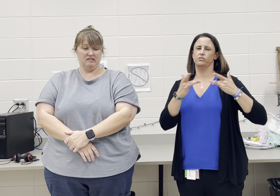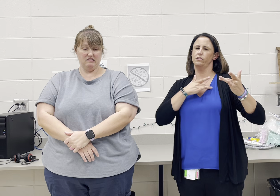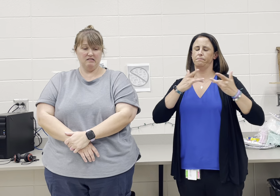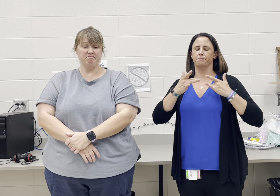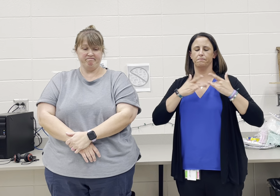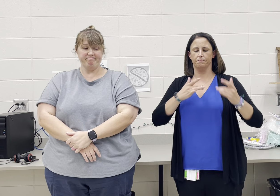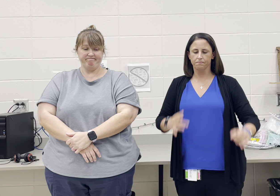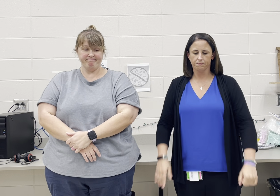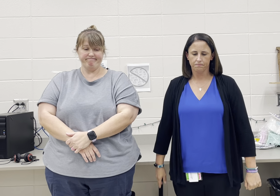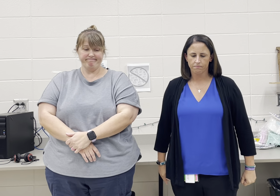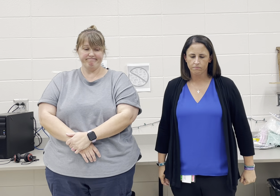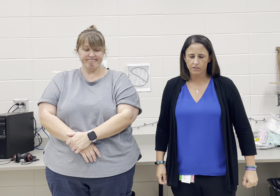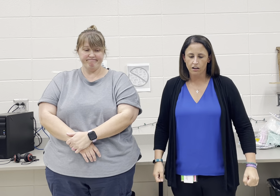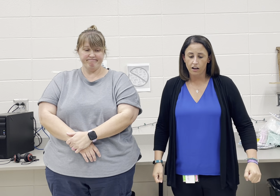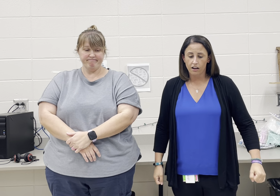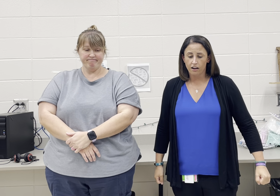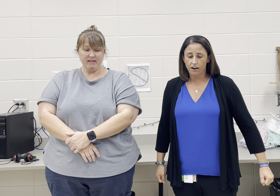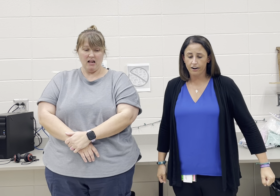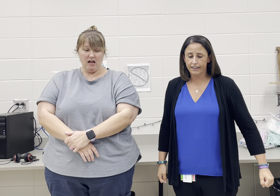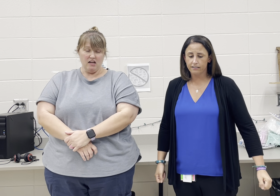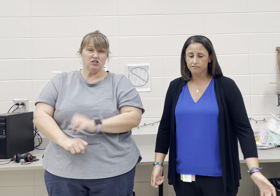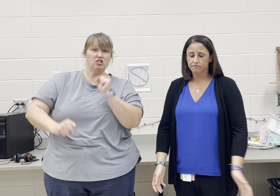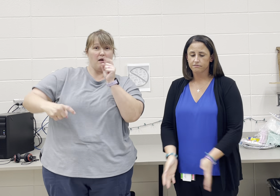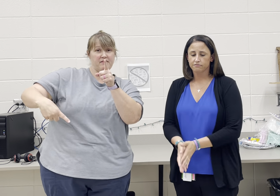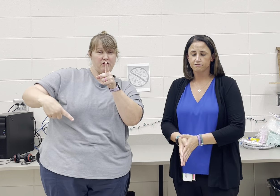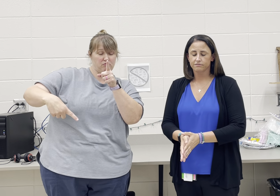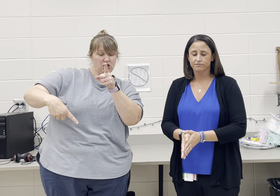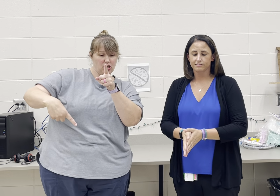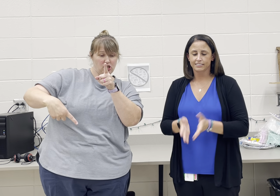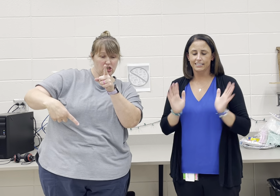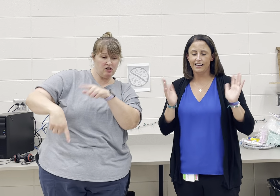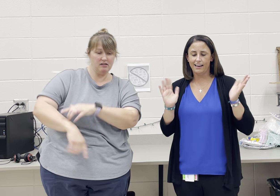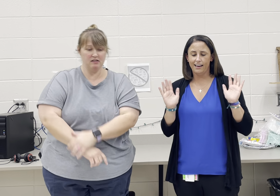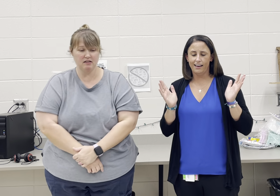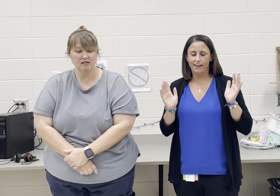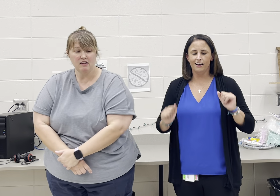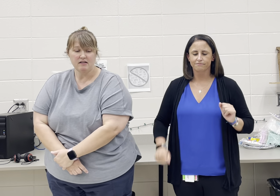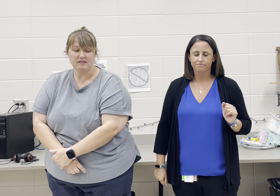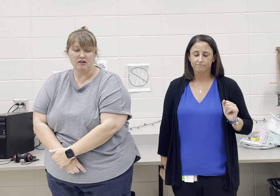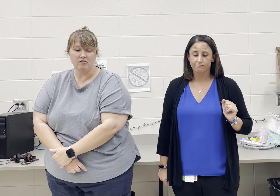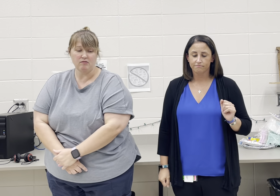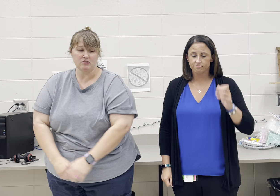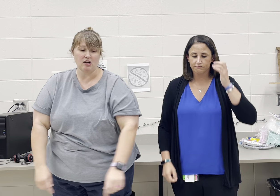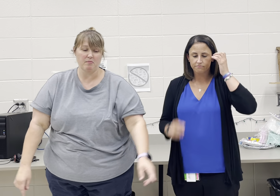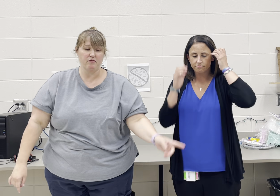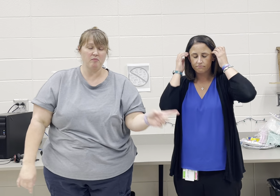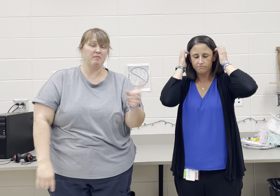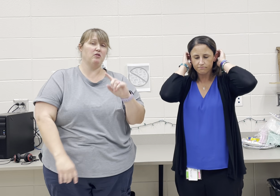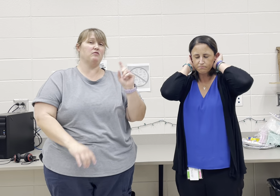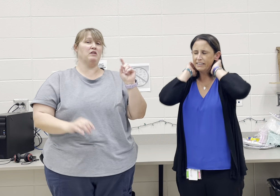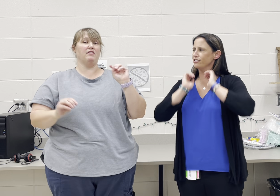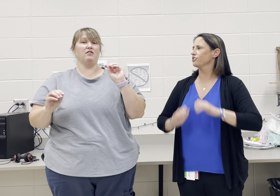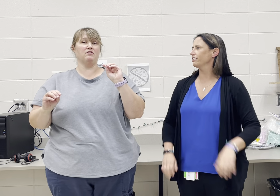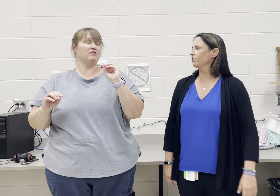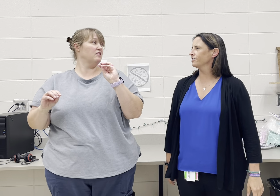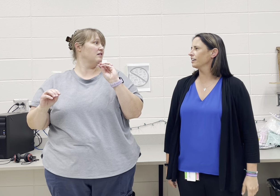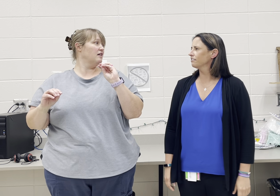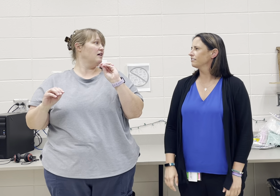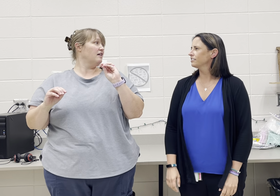one. All right. Jobs and future. Ta-da! So job, if you remember, is one My of ears those. are red, aren't they? Yes,